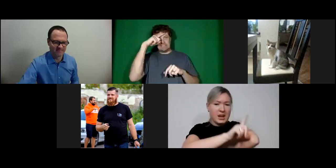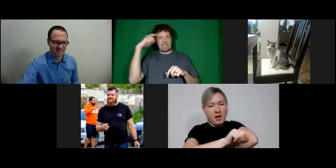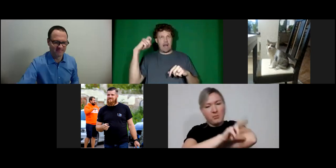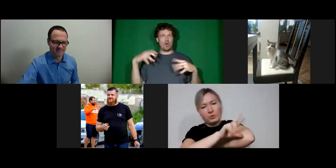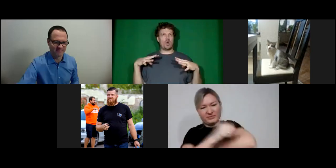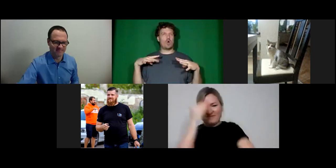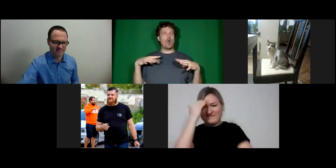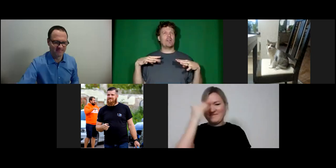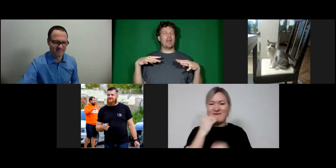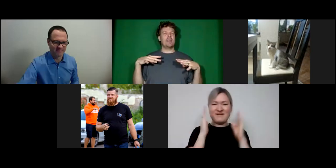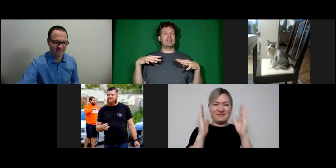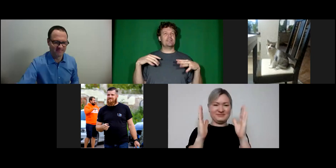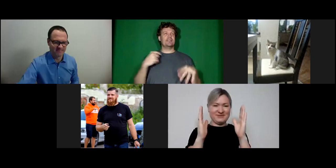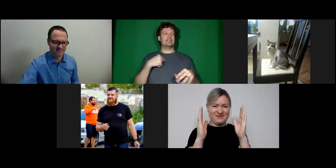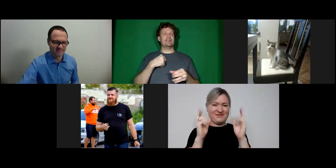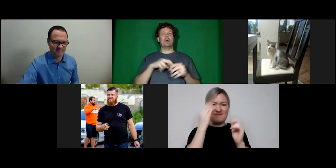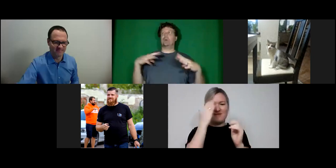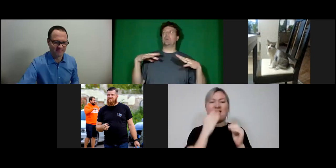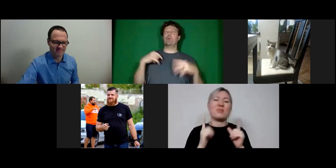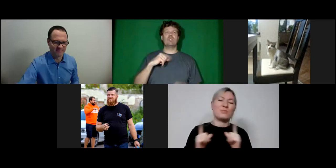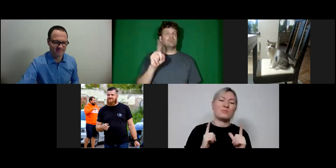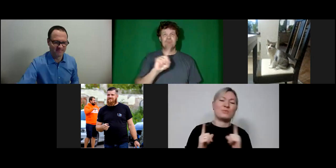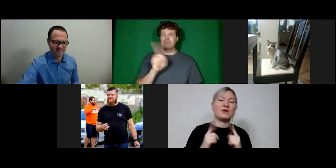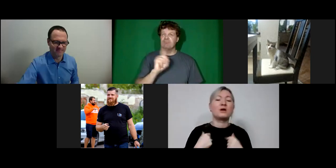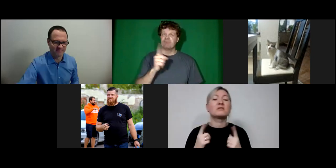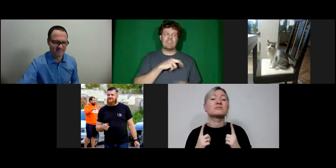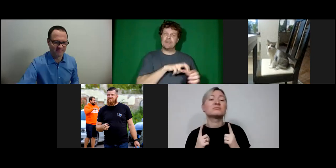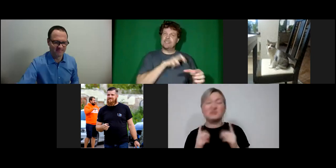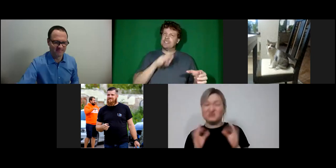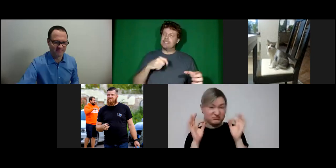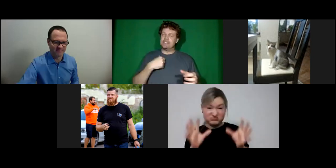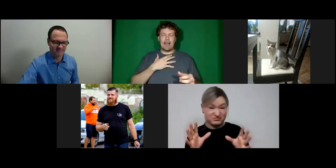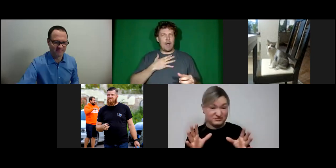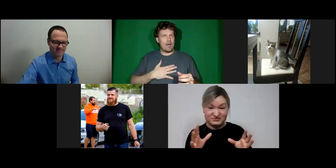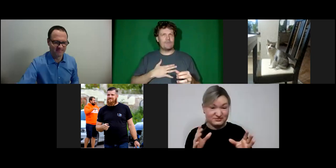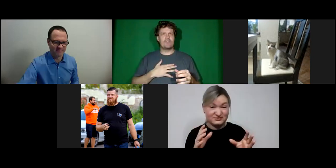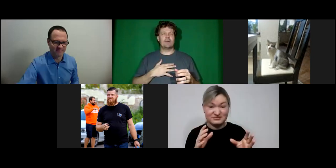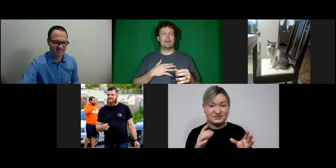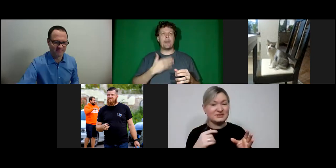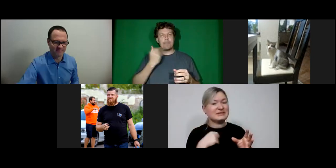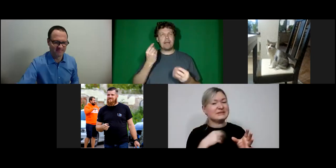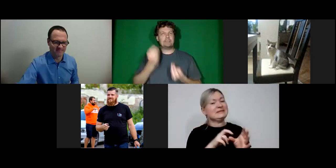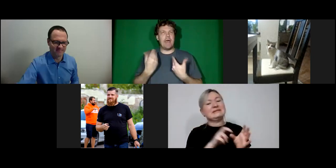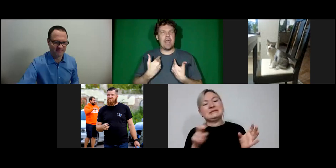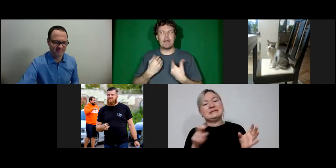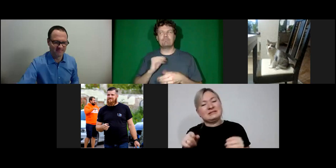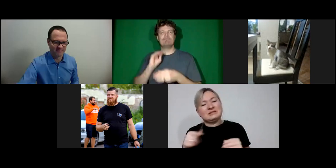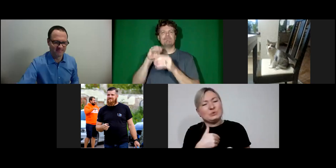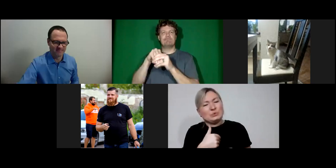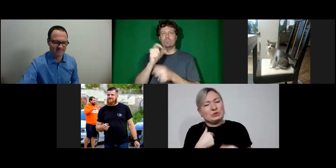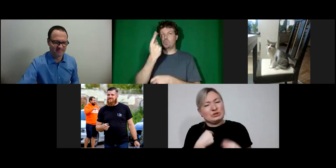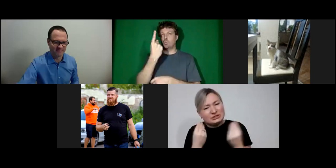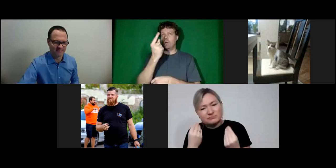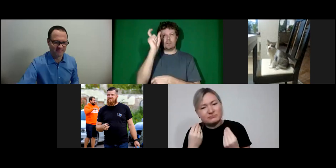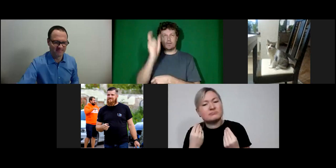Only in June, July, and August, so during the summer holidays, even then I didn't take time off. I